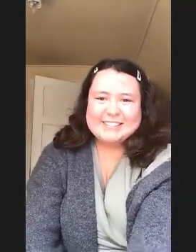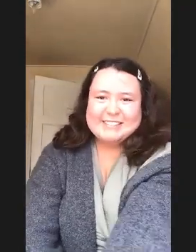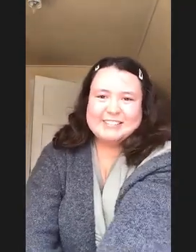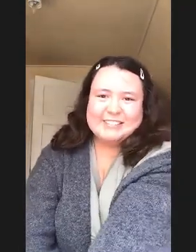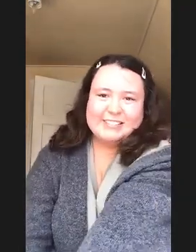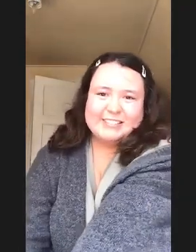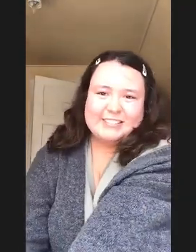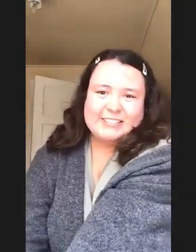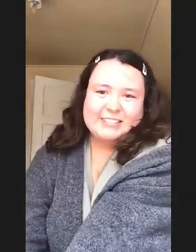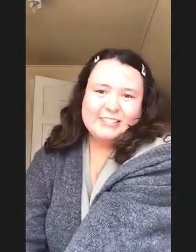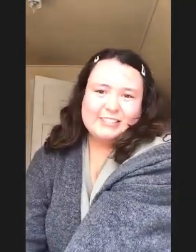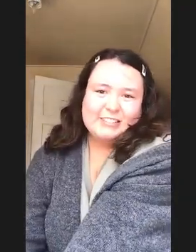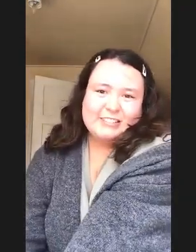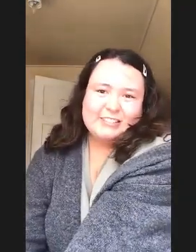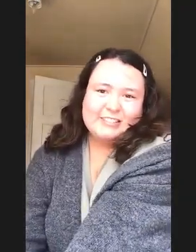Yeah. Inuit kiss.